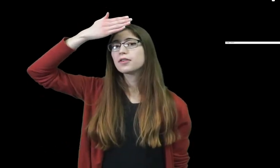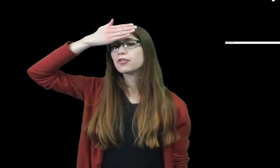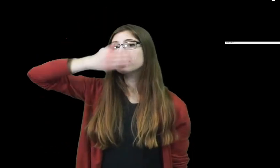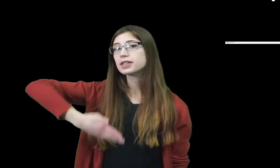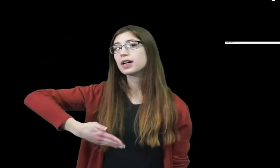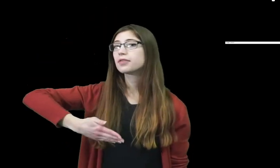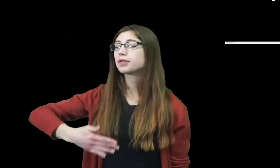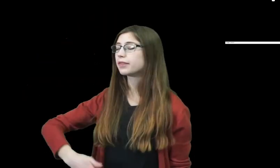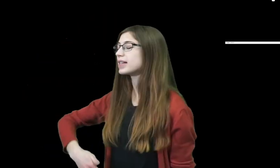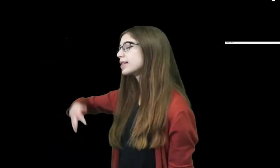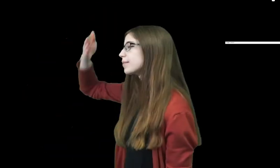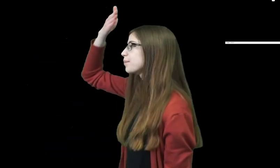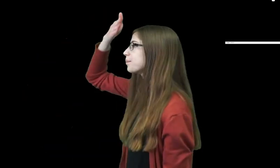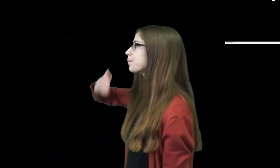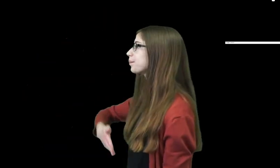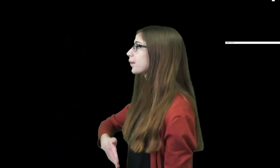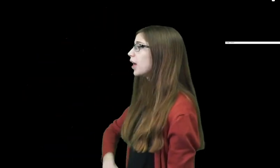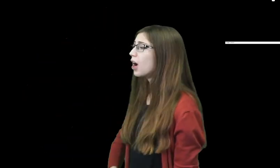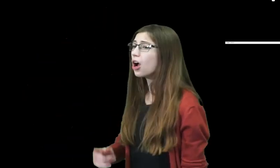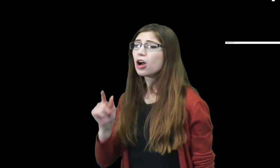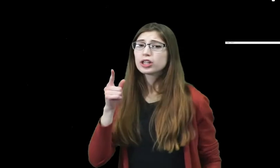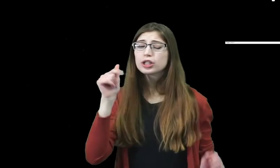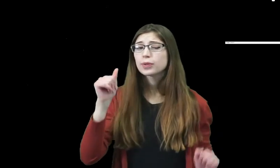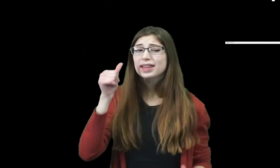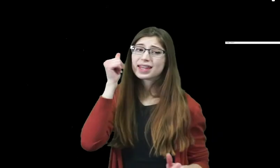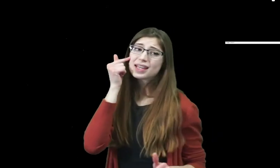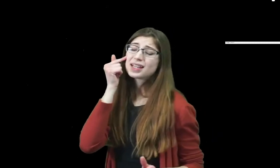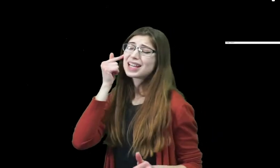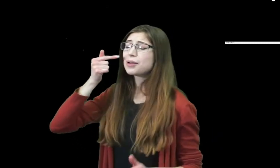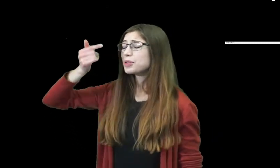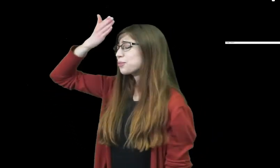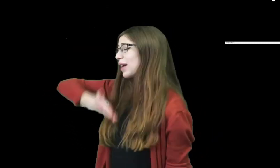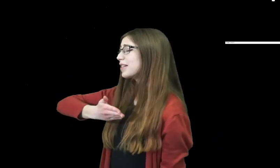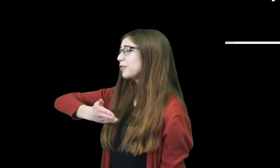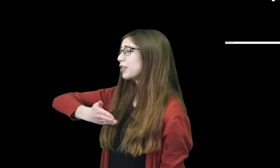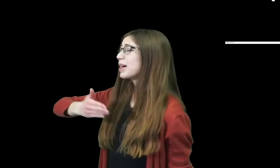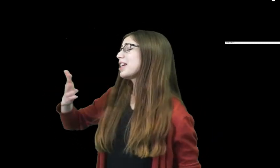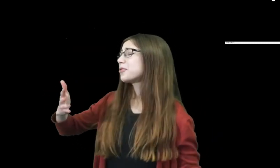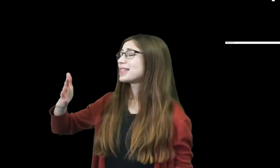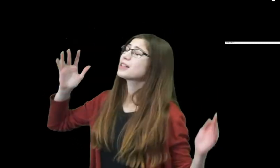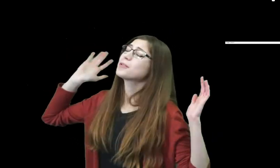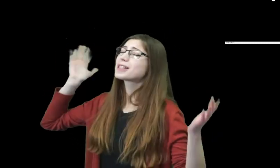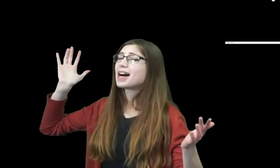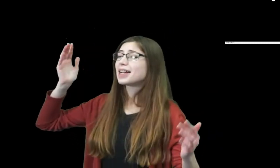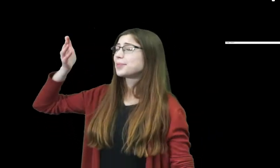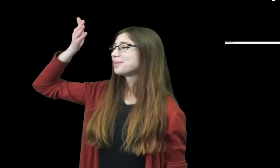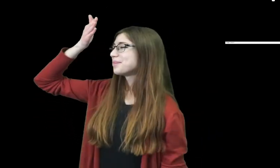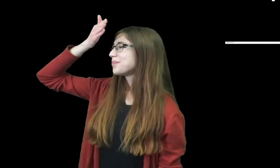front of your face. You can think, it was right in front of my nose the whole time.